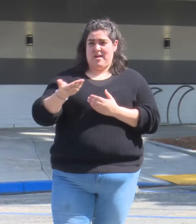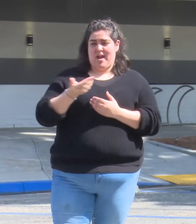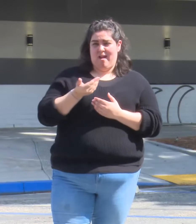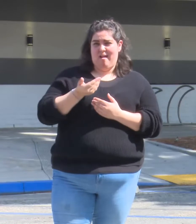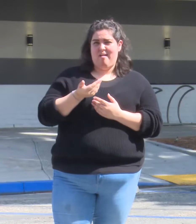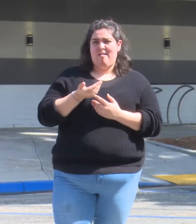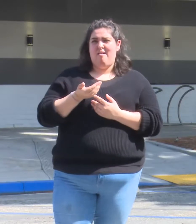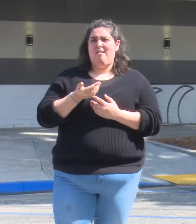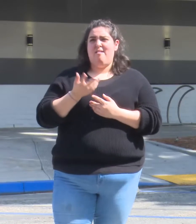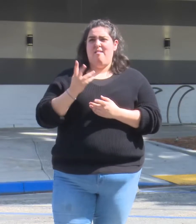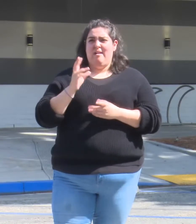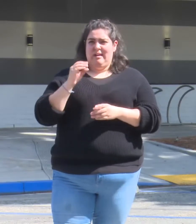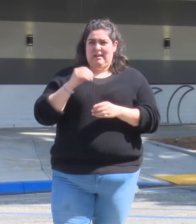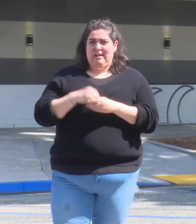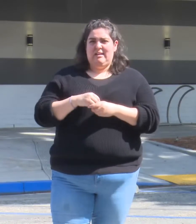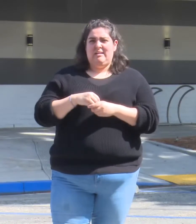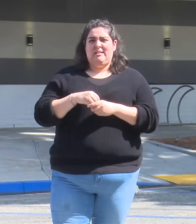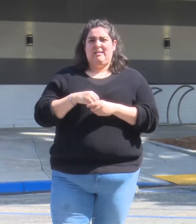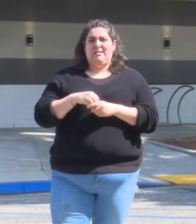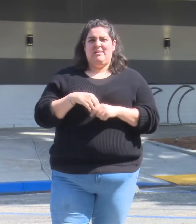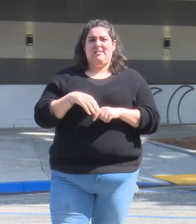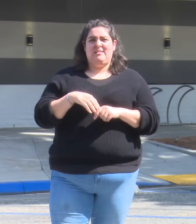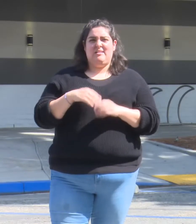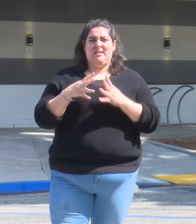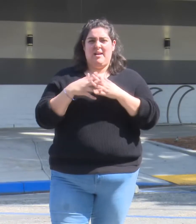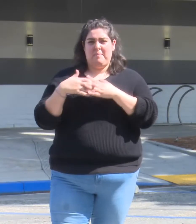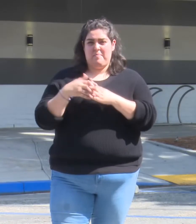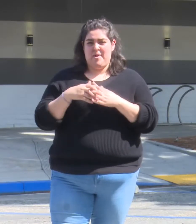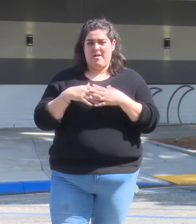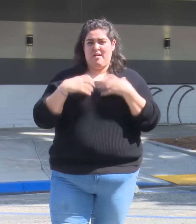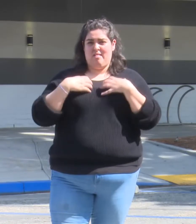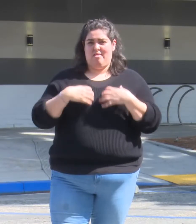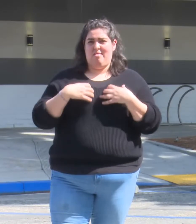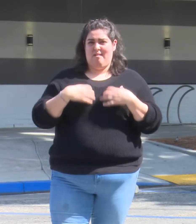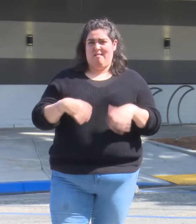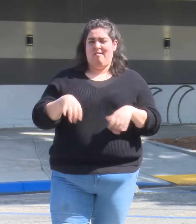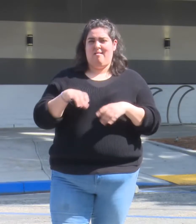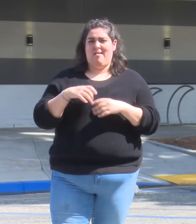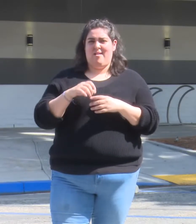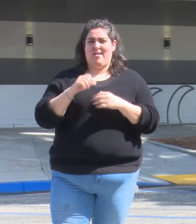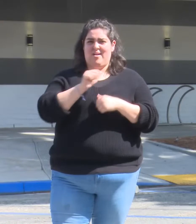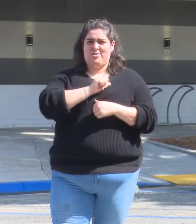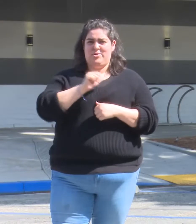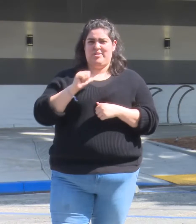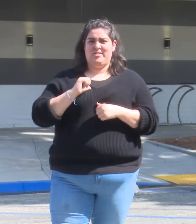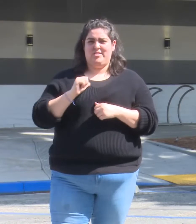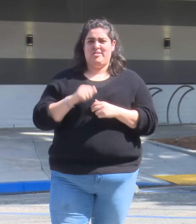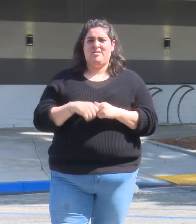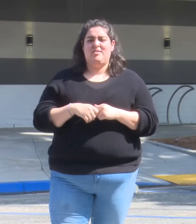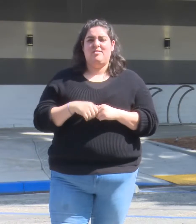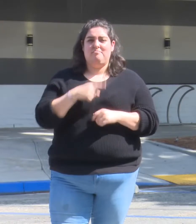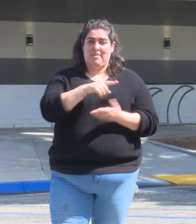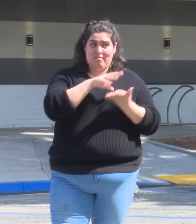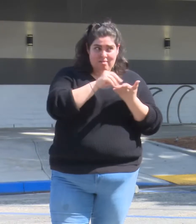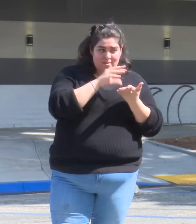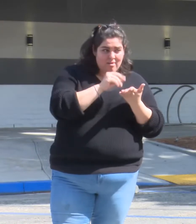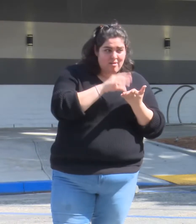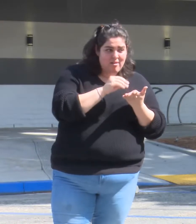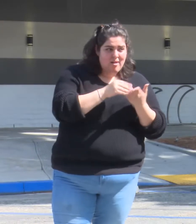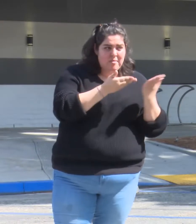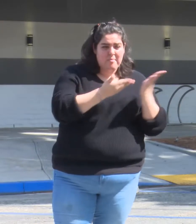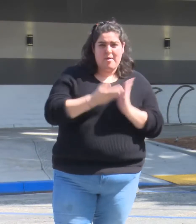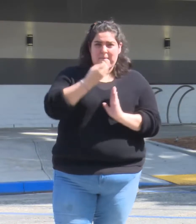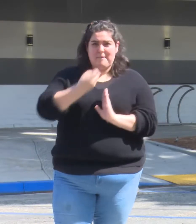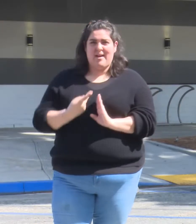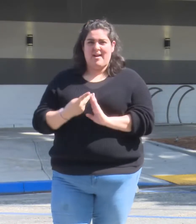American, in corporate, by the American Lung Association. What he learned there, he brought back to Long Beach when he was